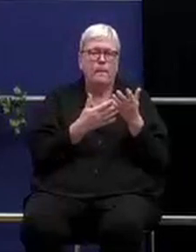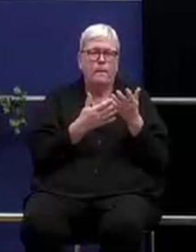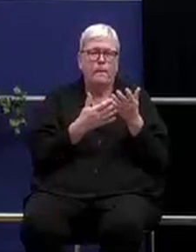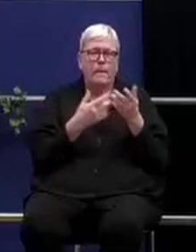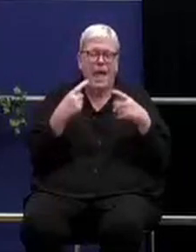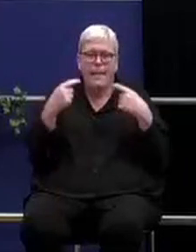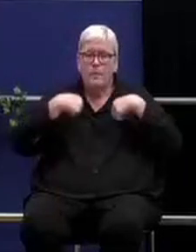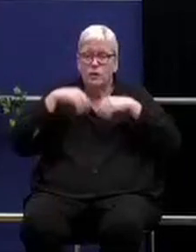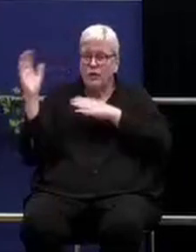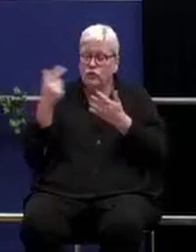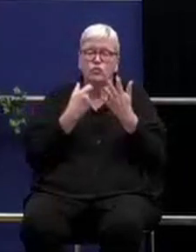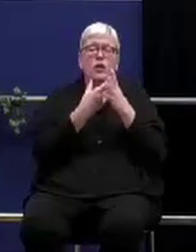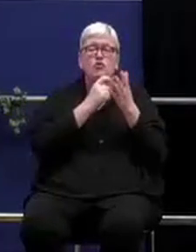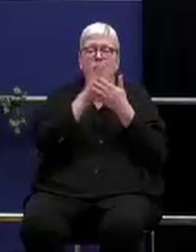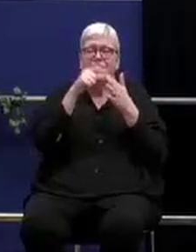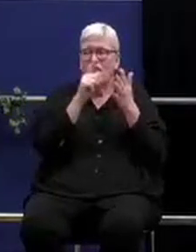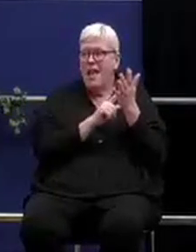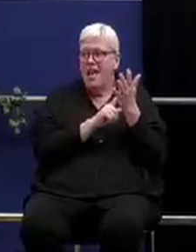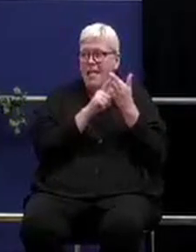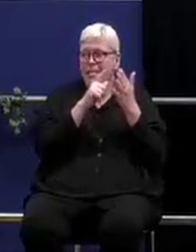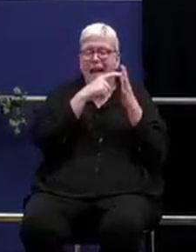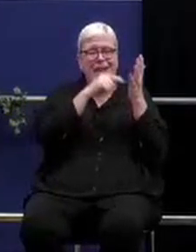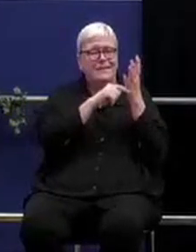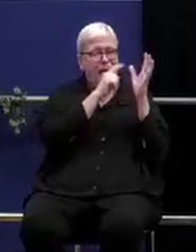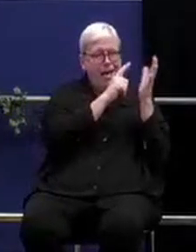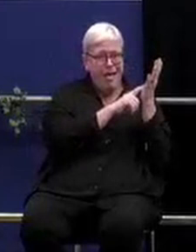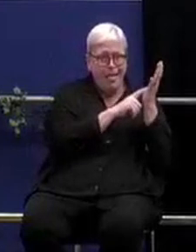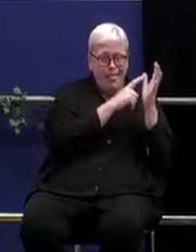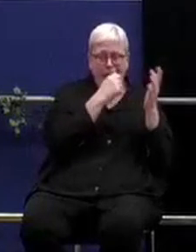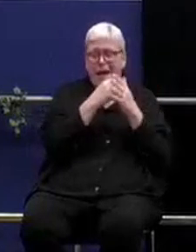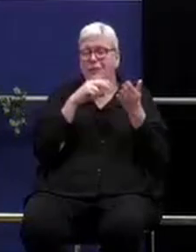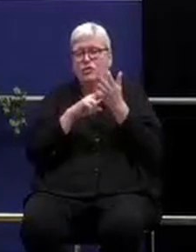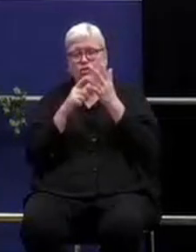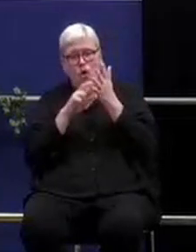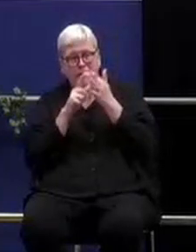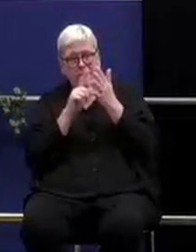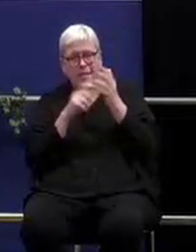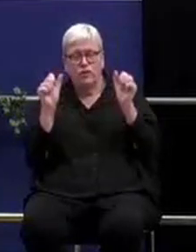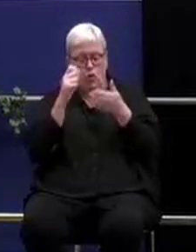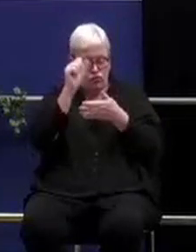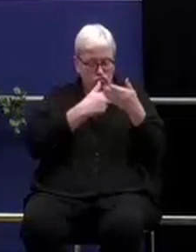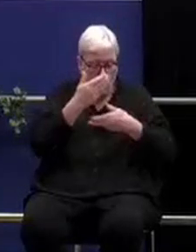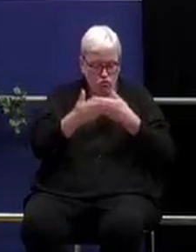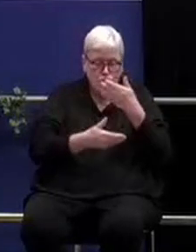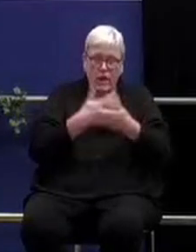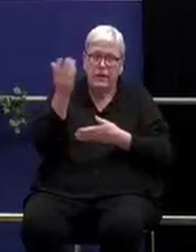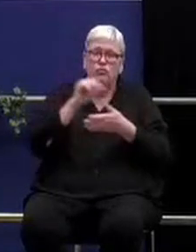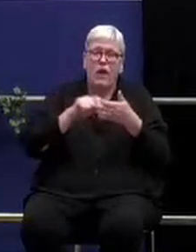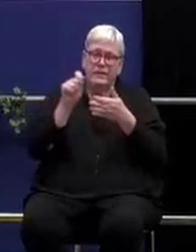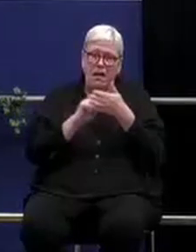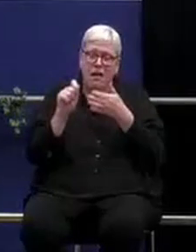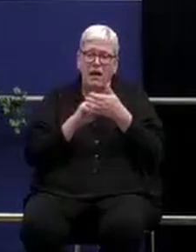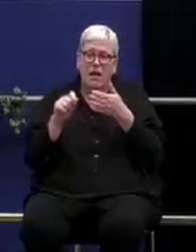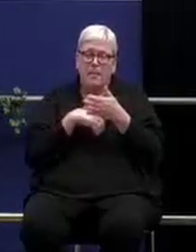please allow me to introduce Rachelle Atalla. She is a Scottish-Egyptian novelist, short story writer, and screenplay writer based